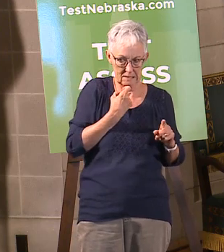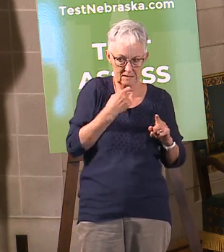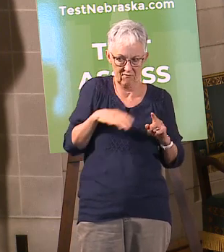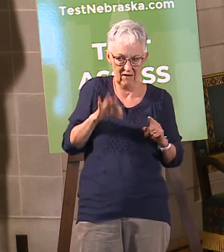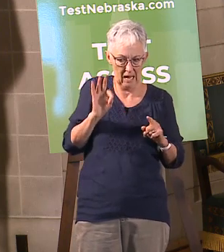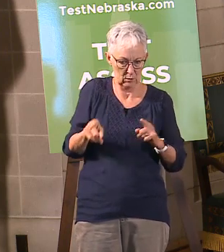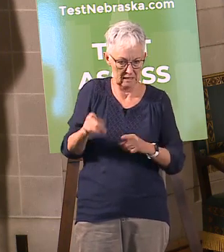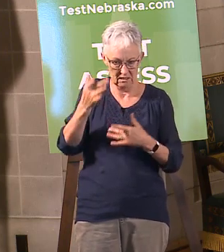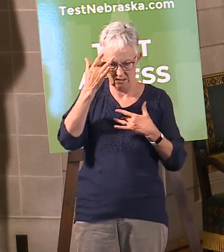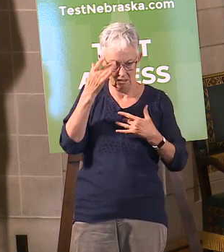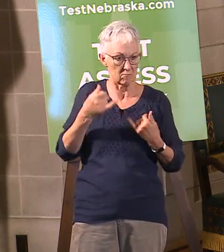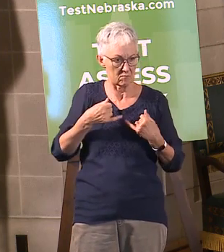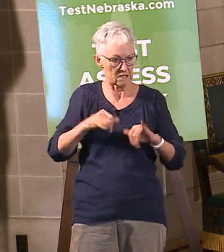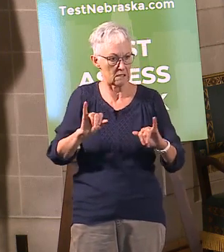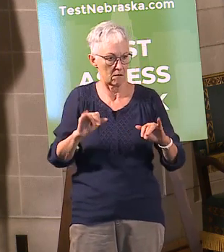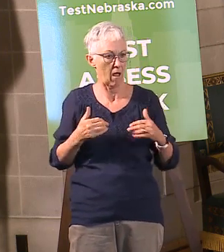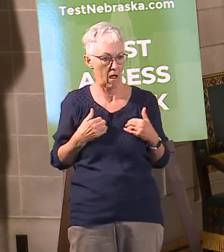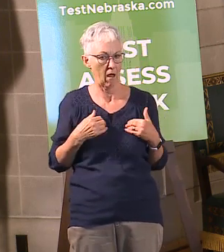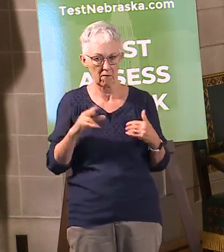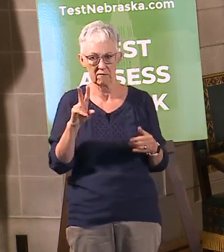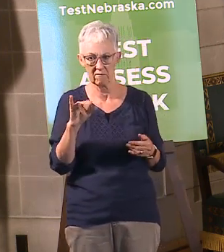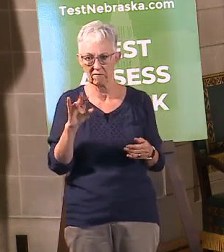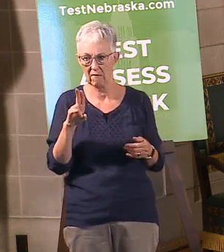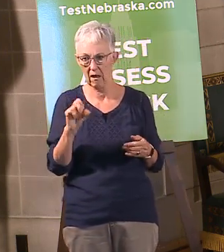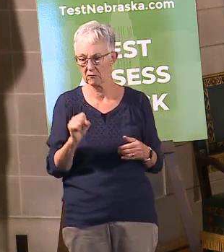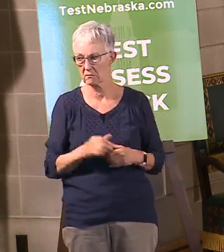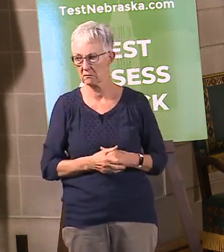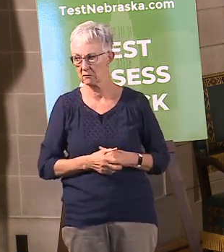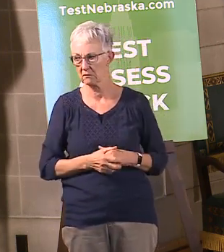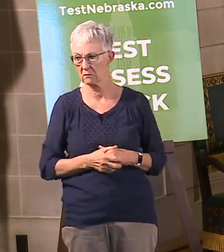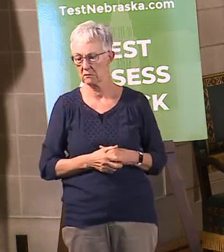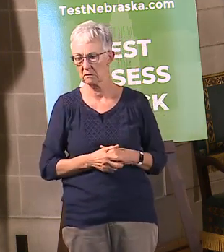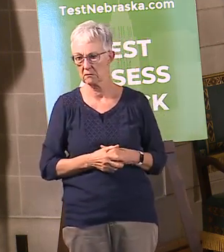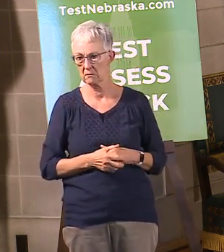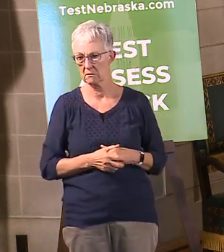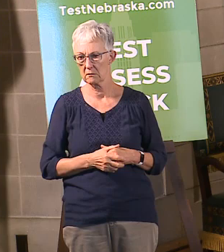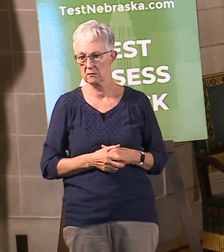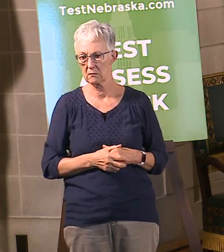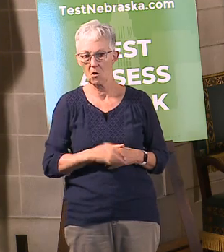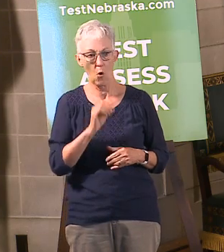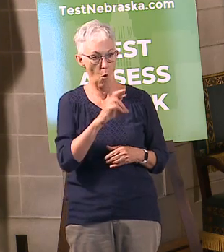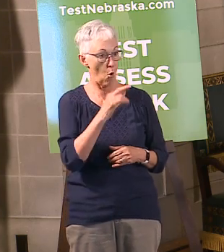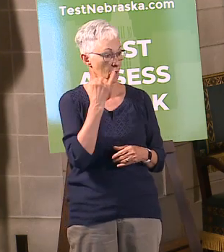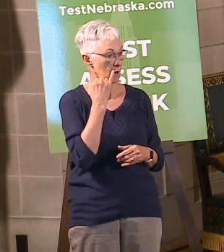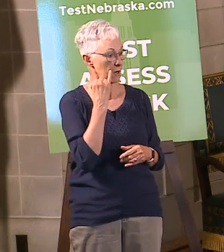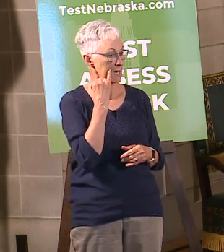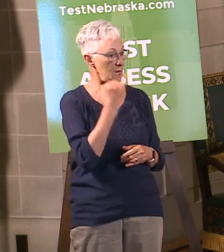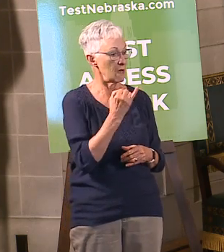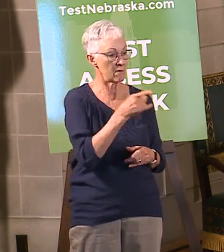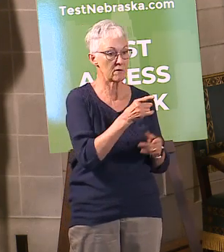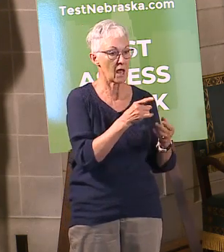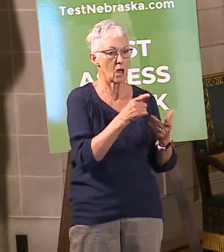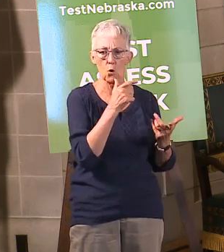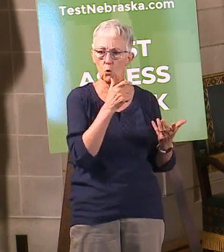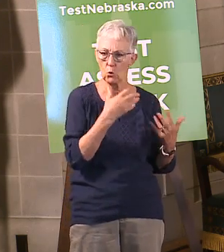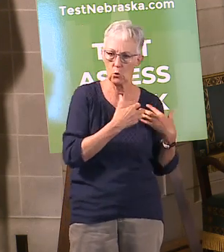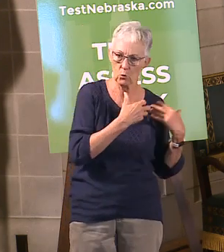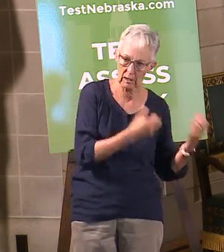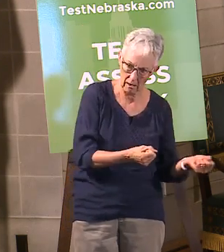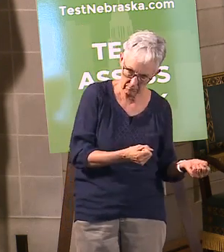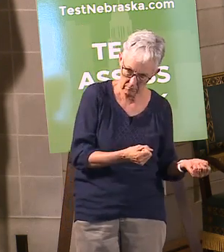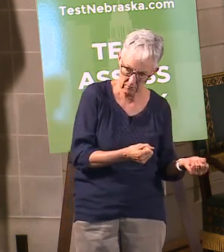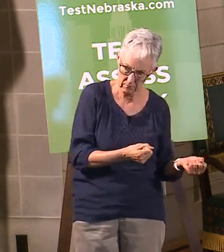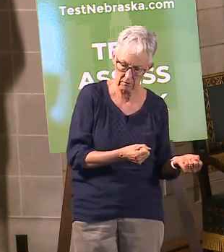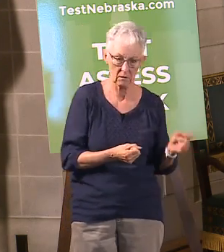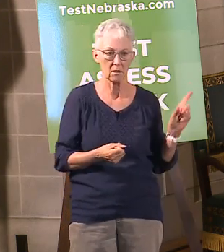has still got the virus and is being asked to isolate at home. Or if any of these have recovered. So again, if somebody had just been tested positive, they're not likely to